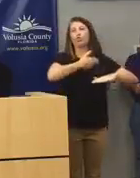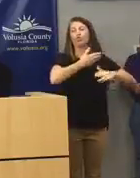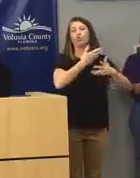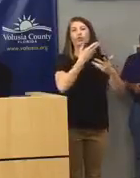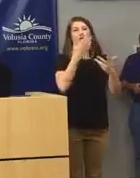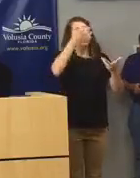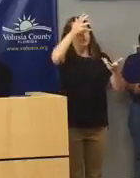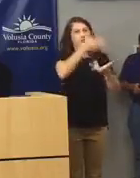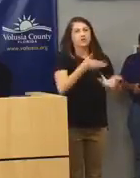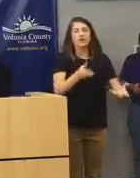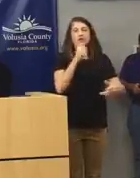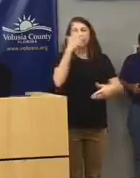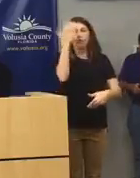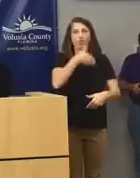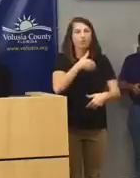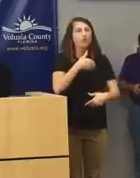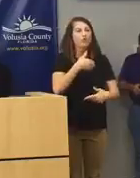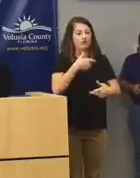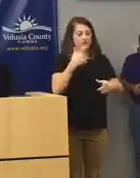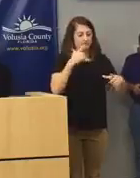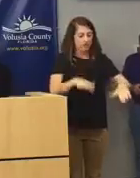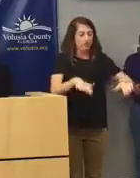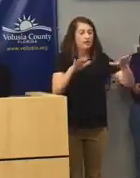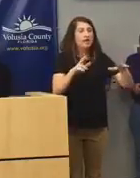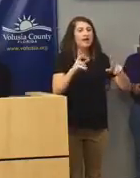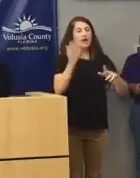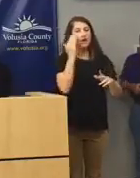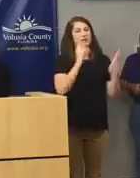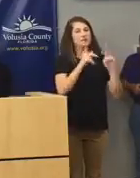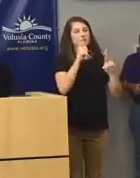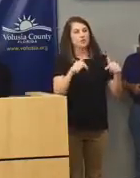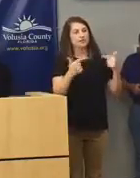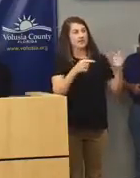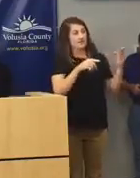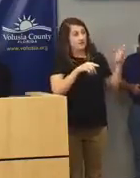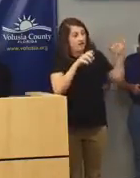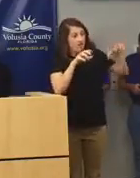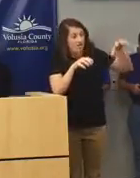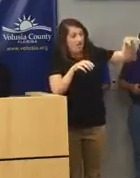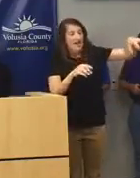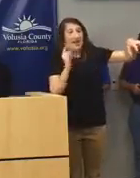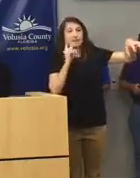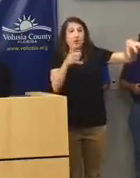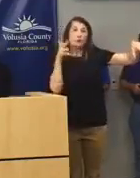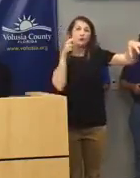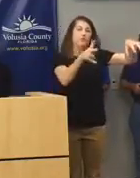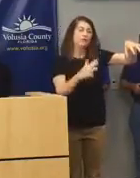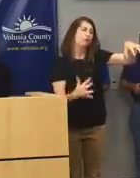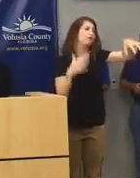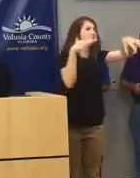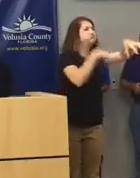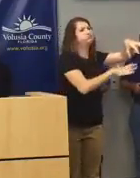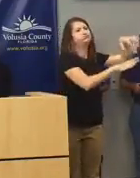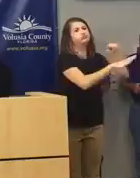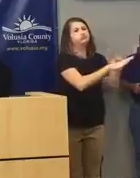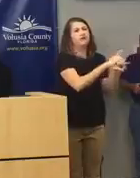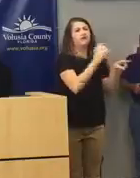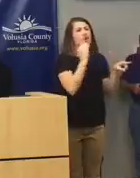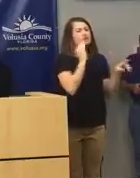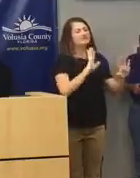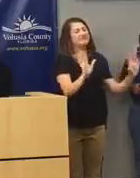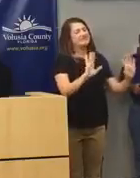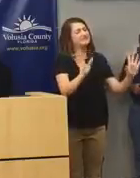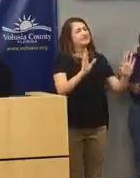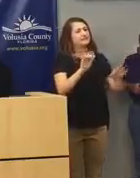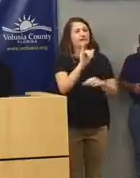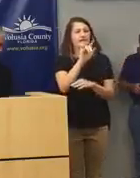more importantly, be cognizant of the folks that live along that river, because if you go speeding down there, you're flooding their property. I'd like to turn it back to the